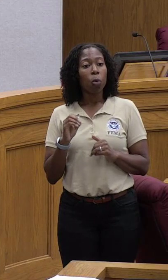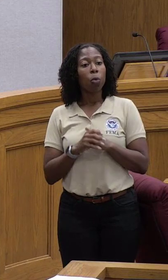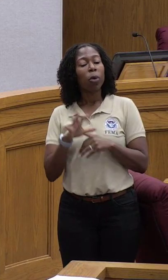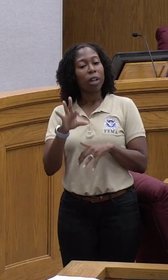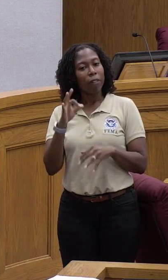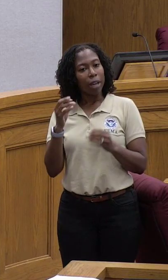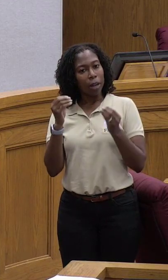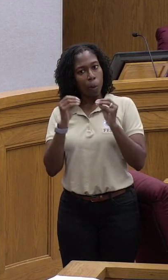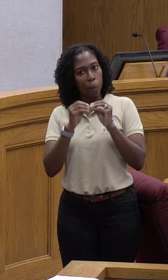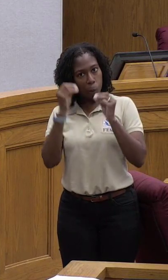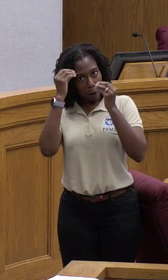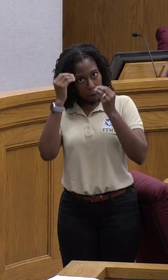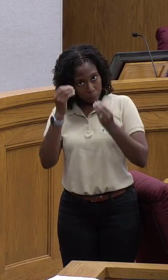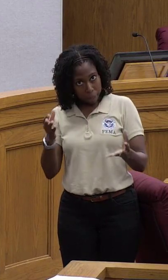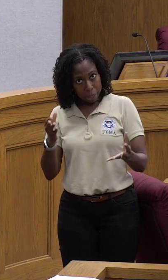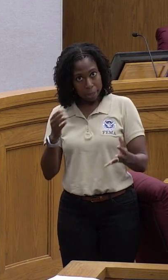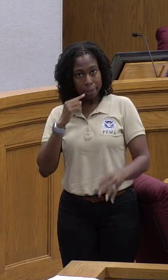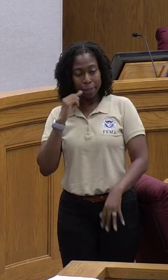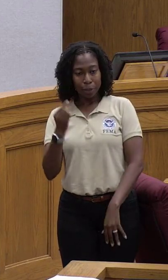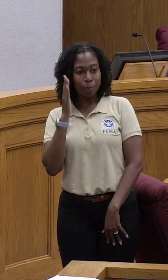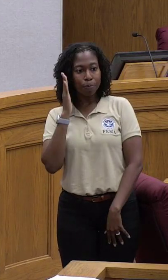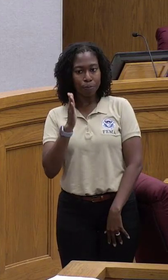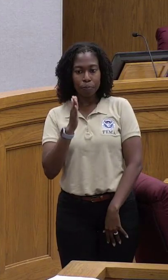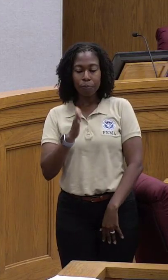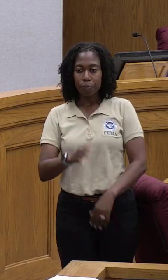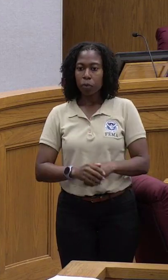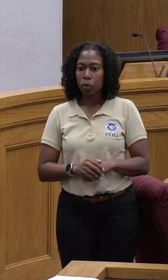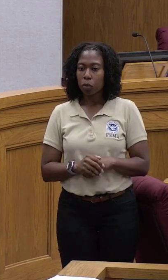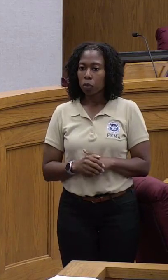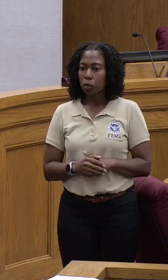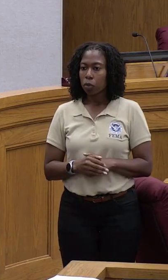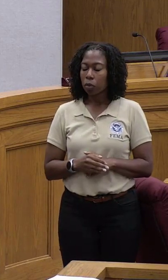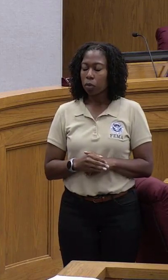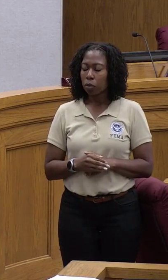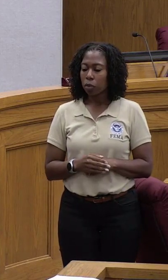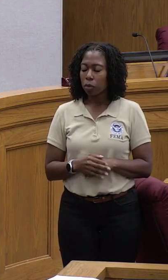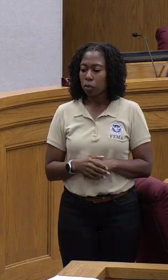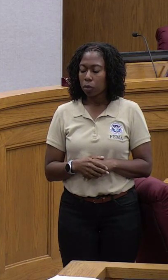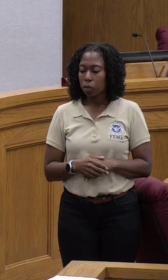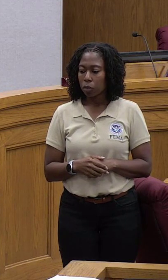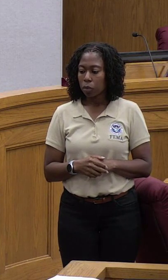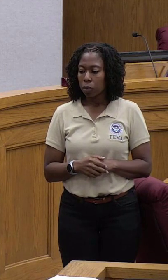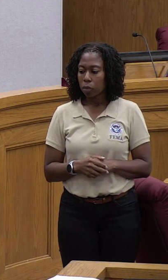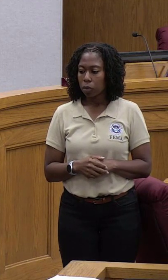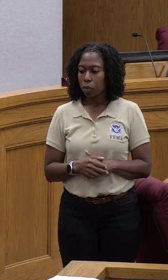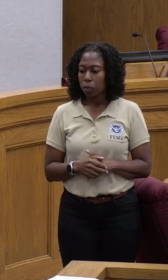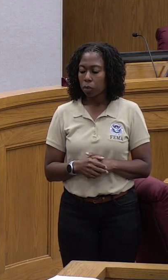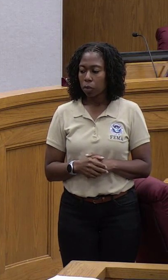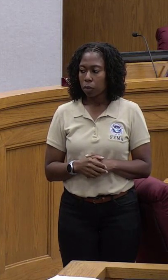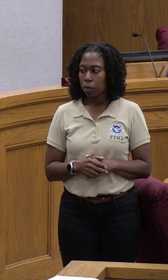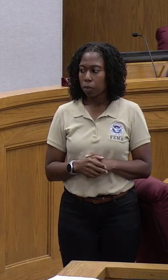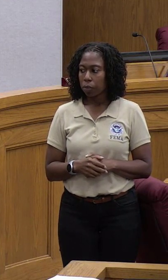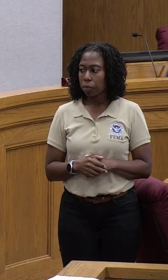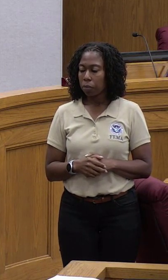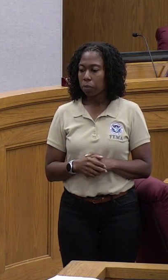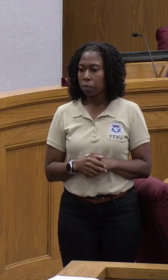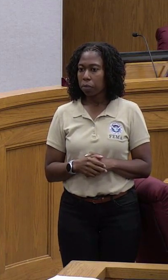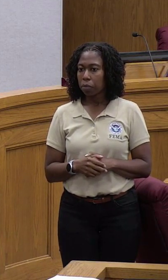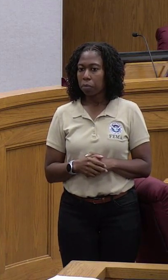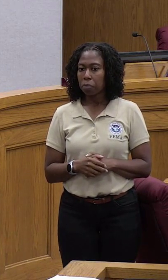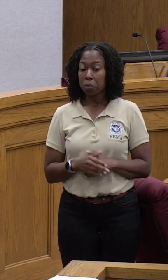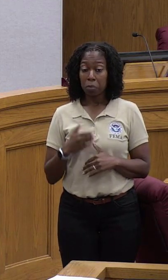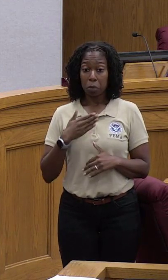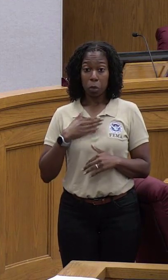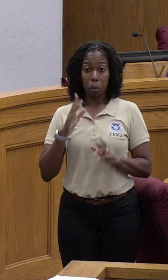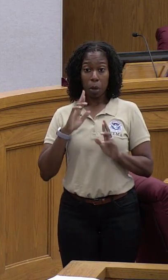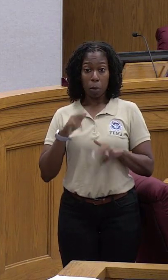details later this week on longer-term temporary housing. And with that, that concludes